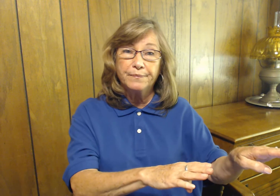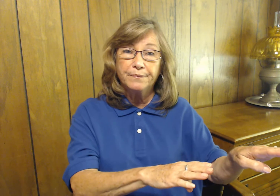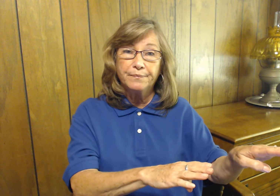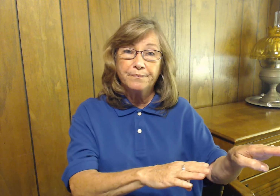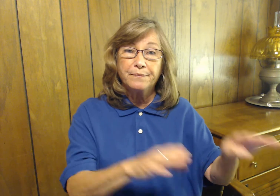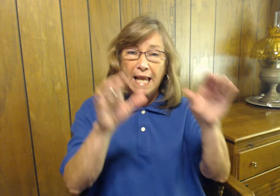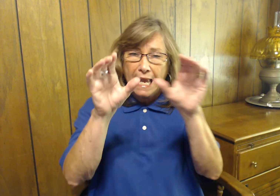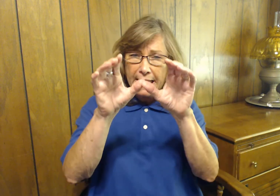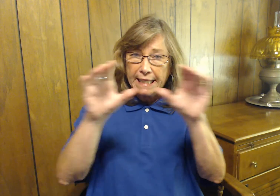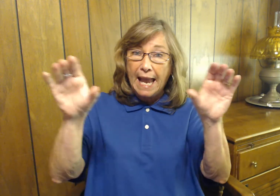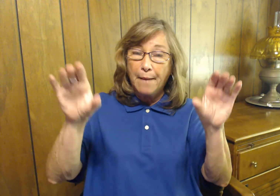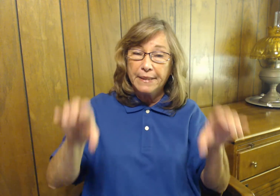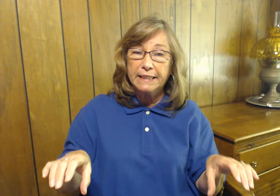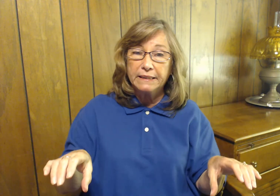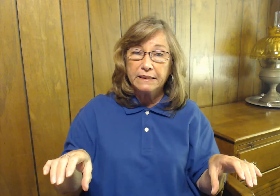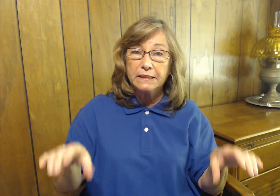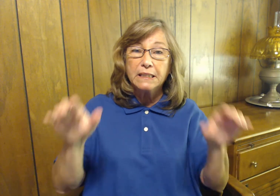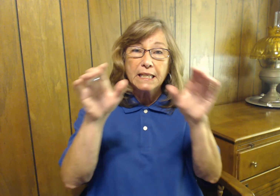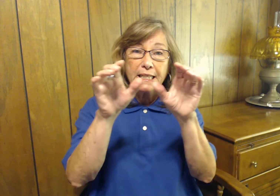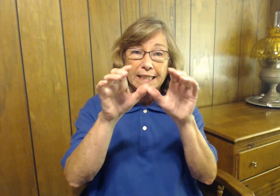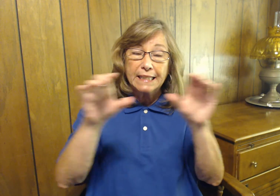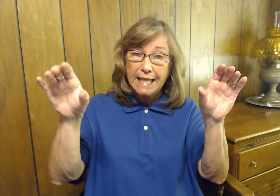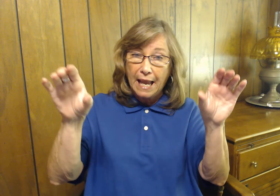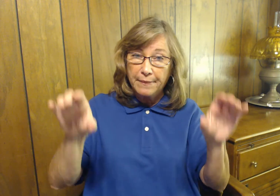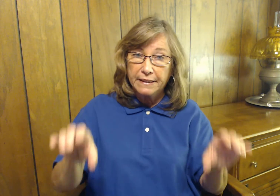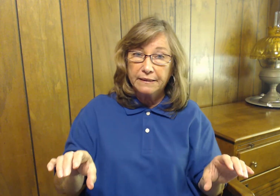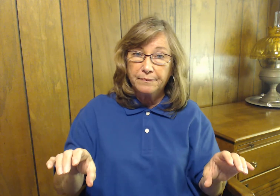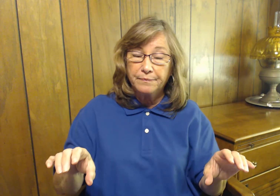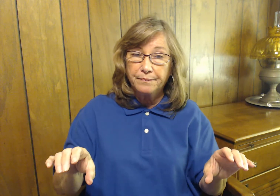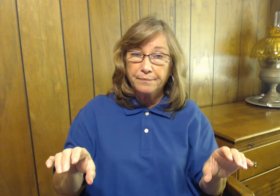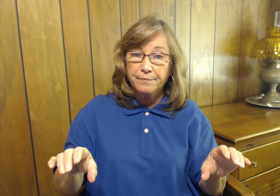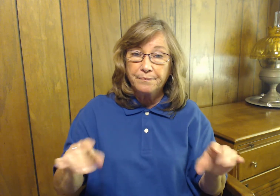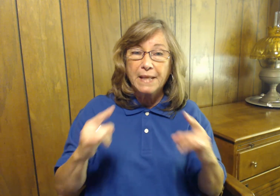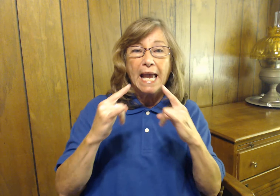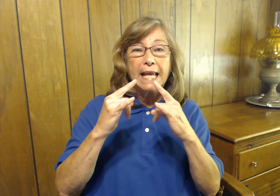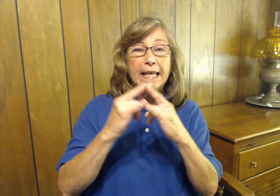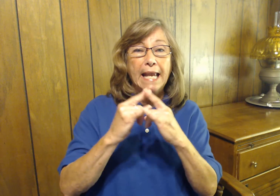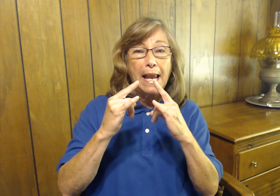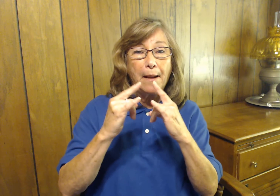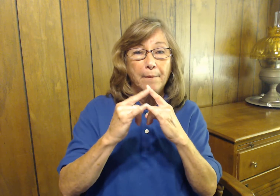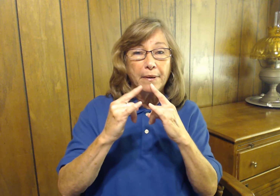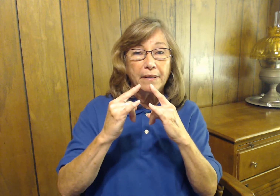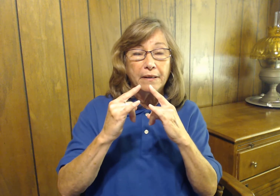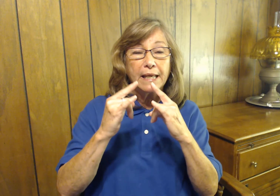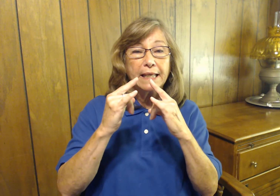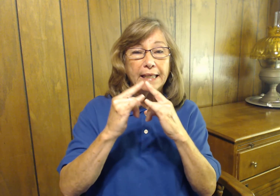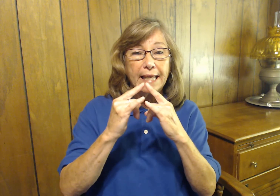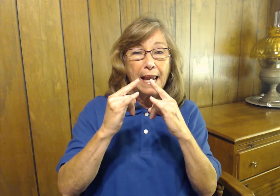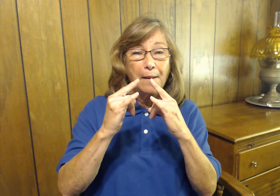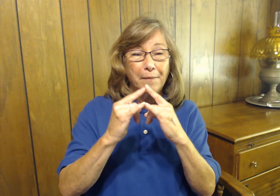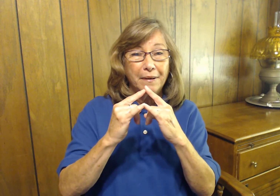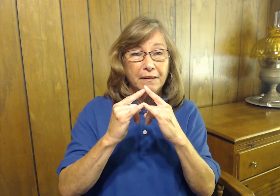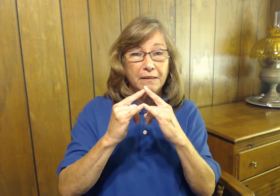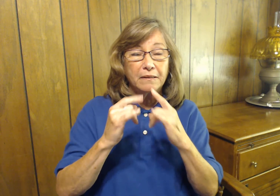cabin camp camp clear